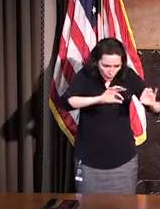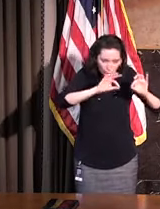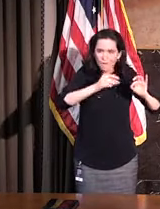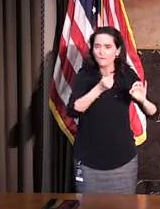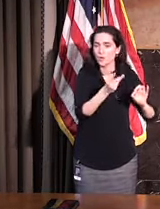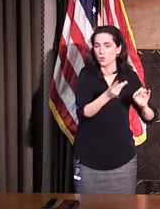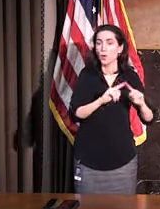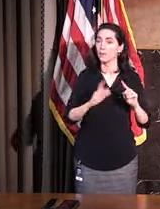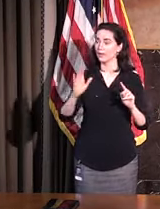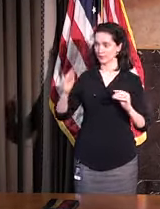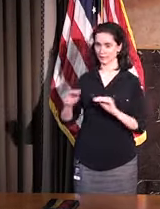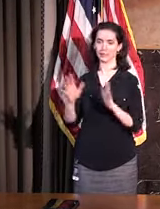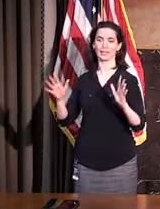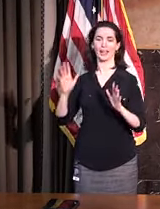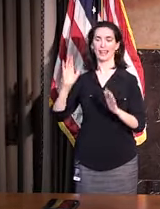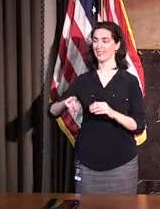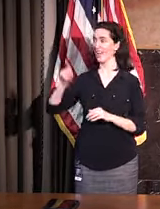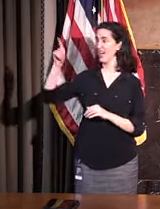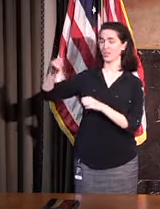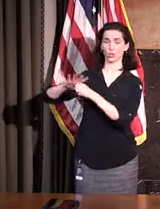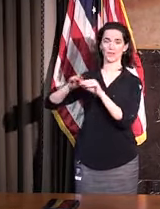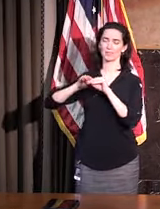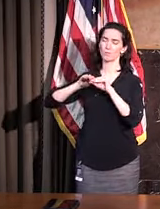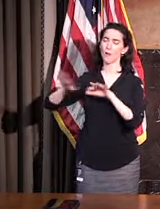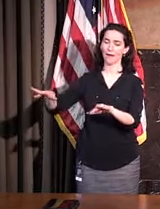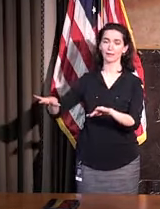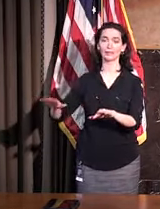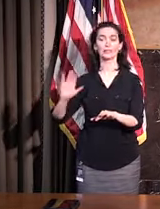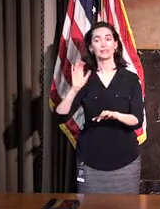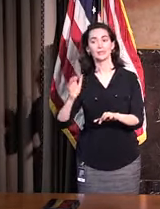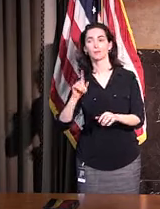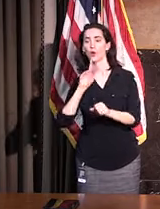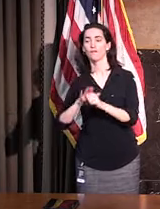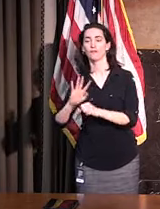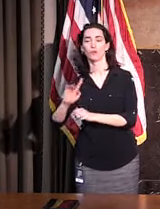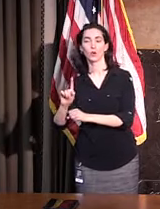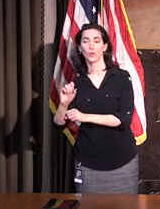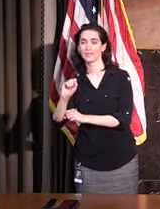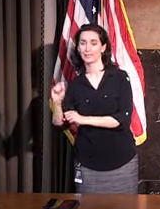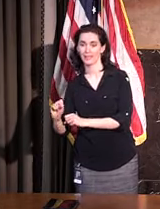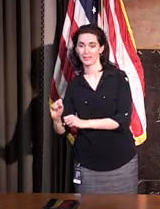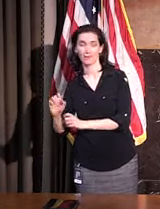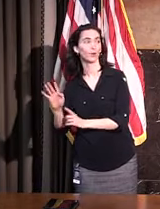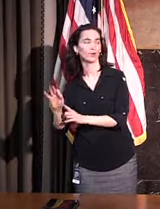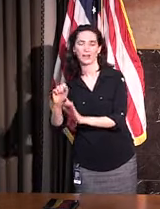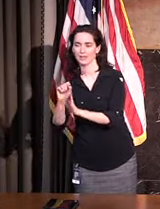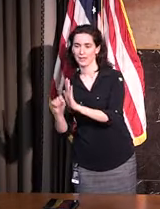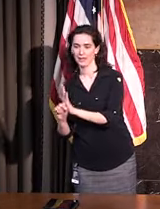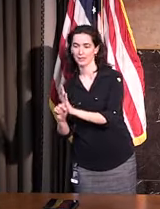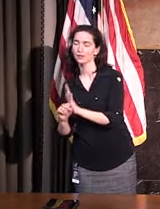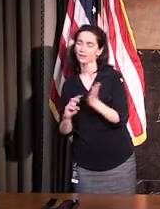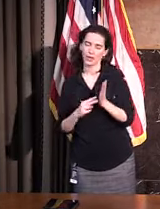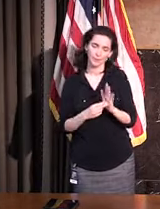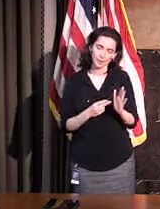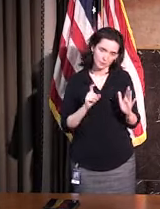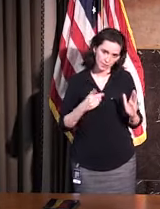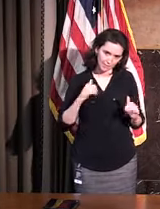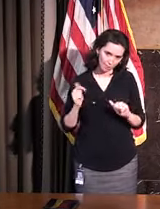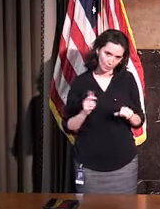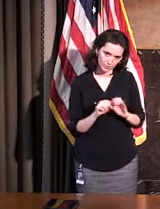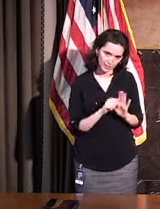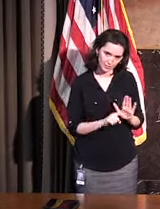variant has spread. I can tell you it's in 49 states right now, probably in 50, but at least definitively identified in 49 states and a